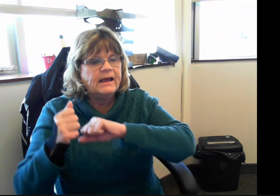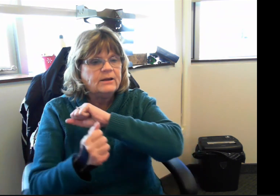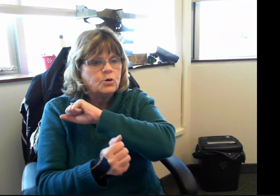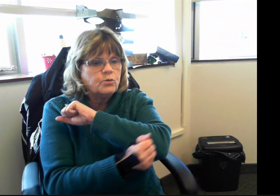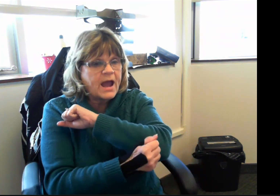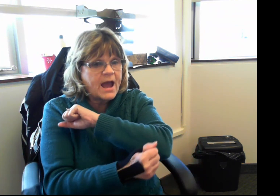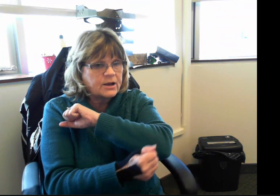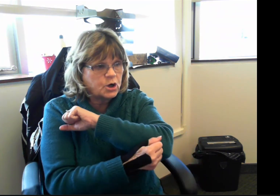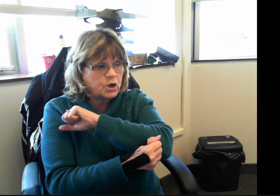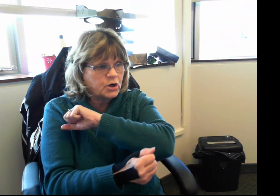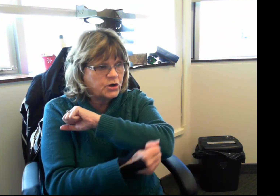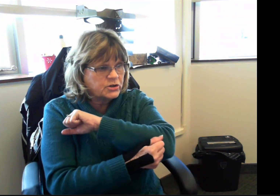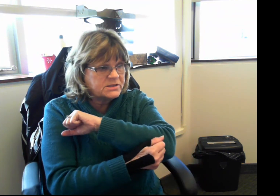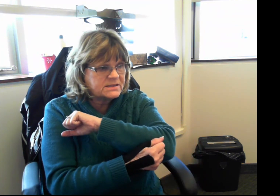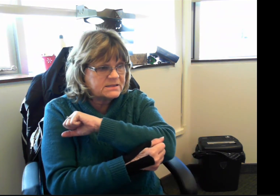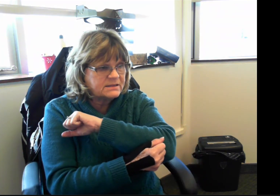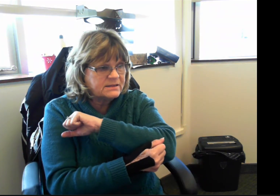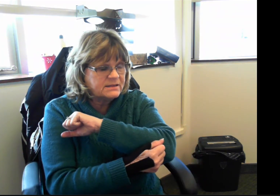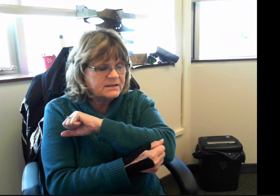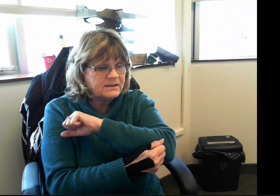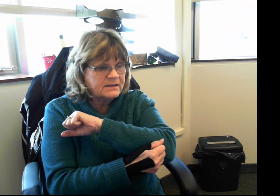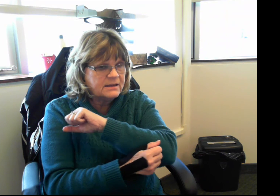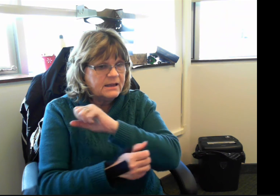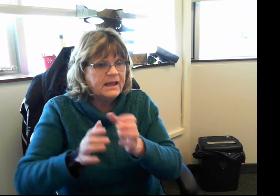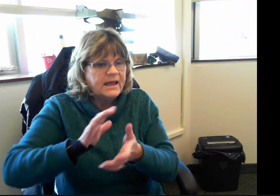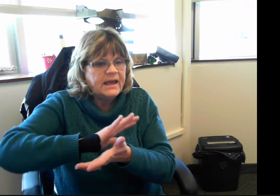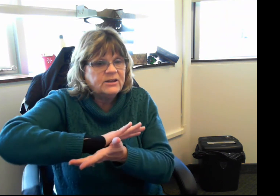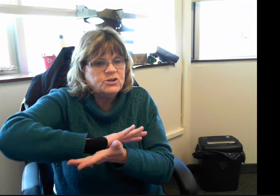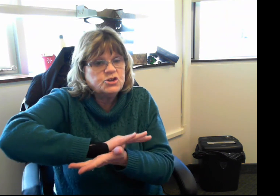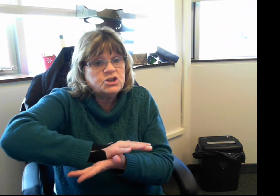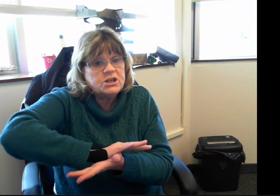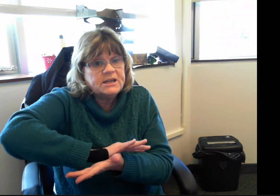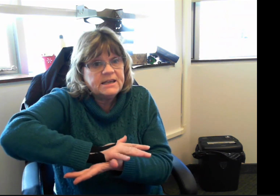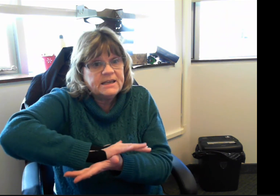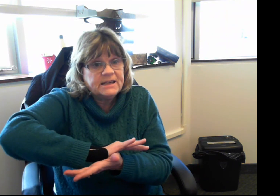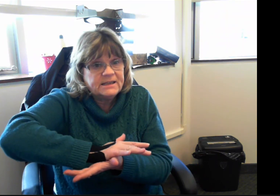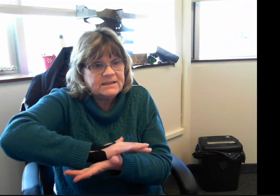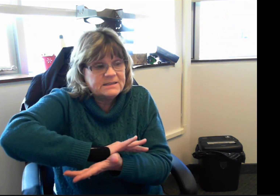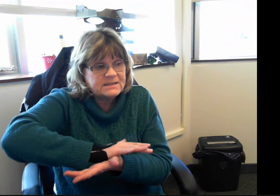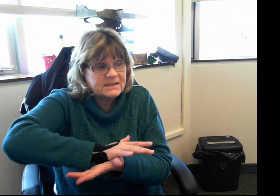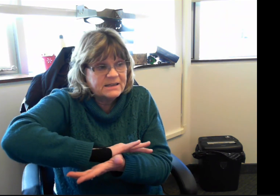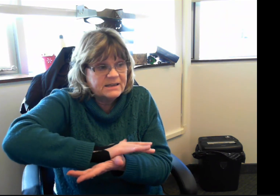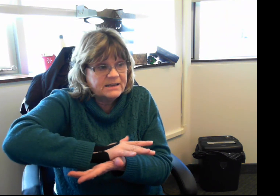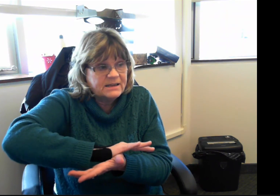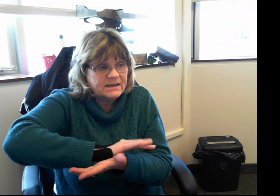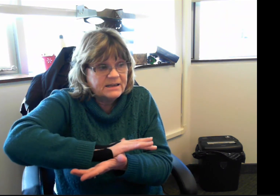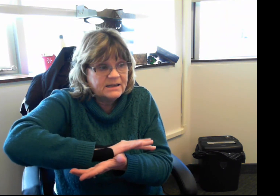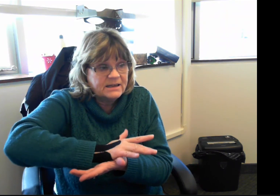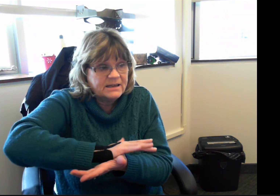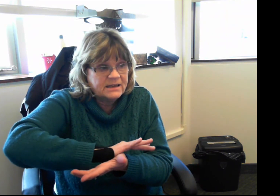and crackers and cheese,